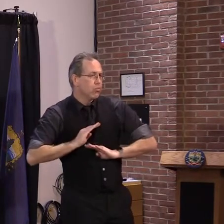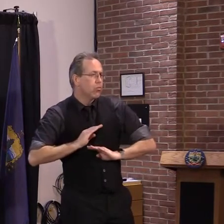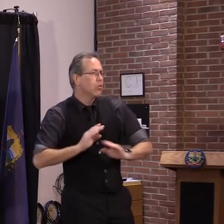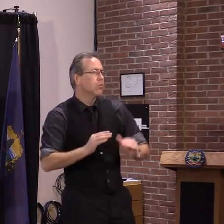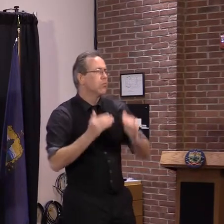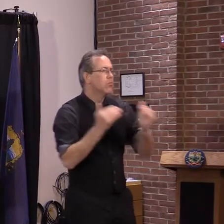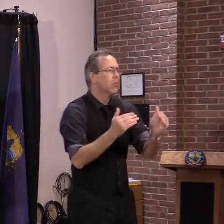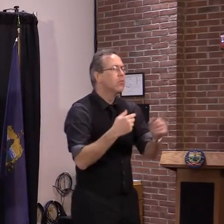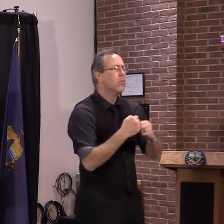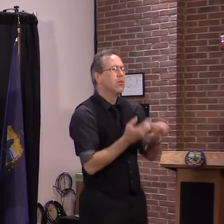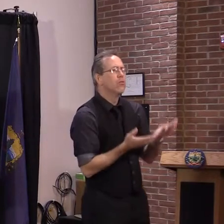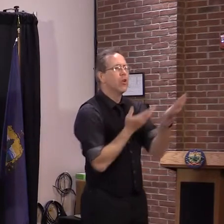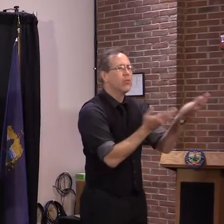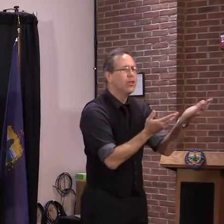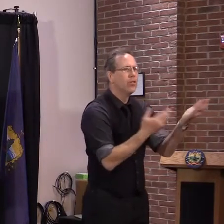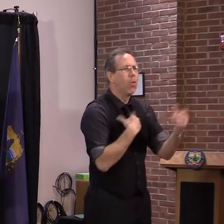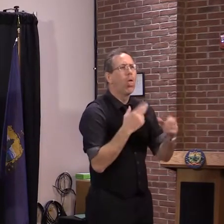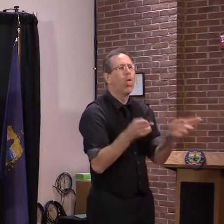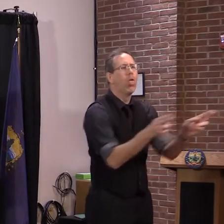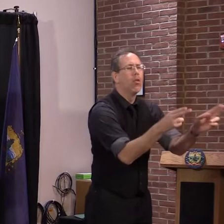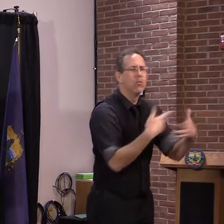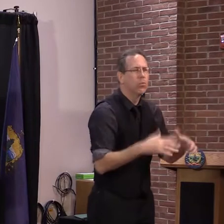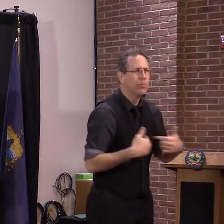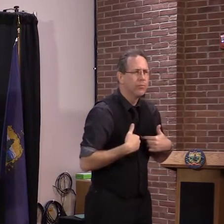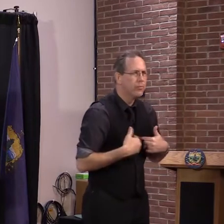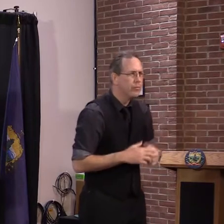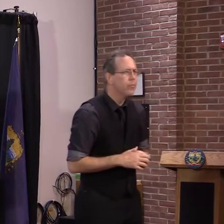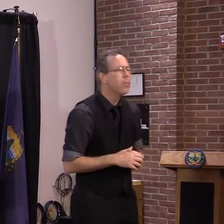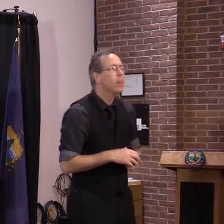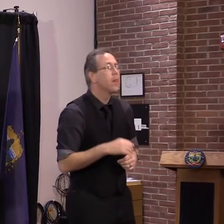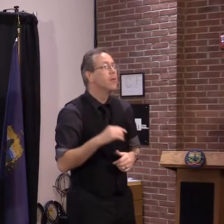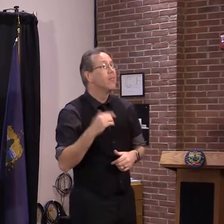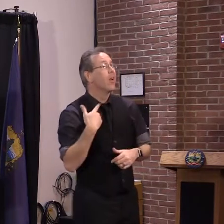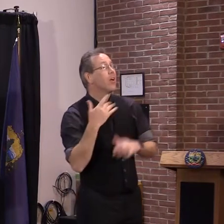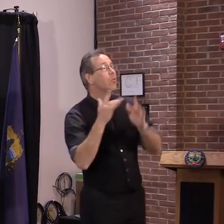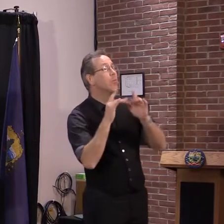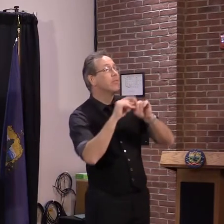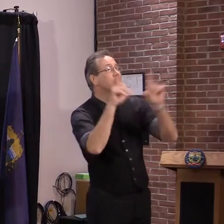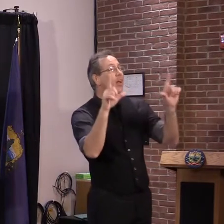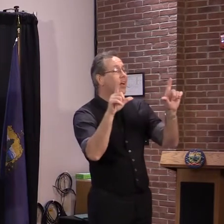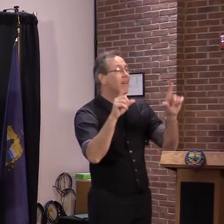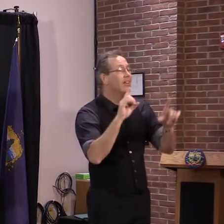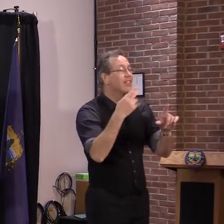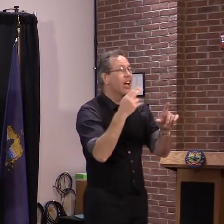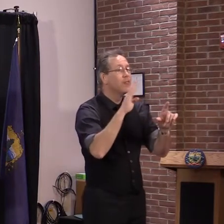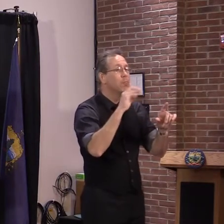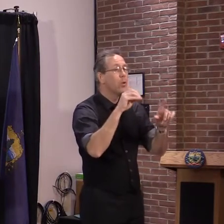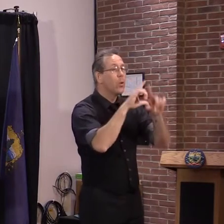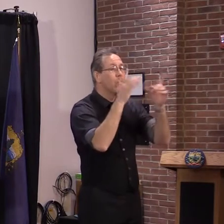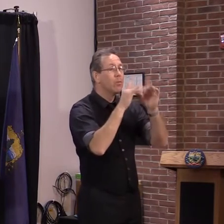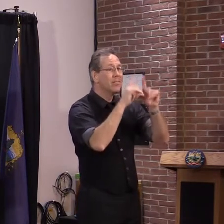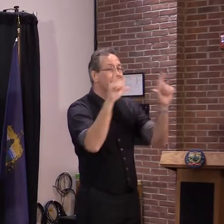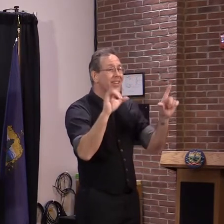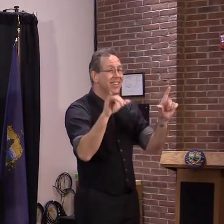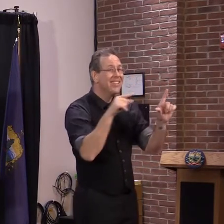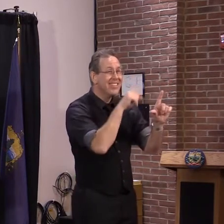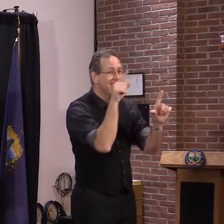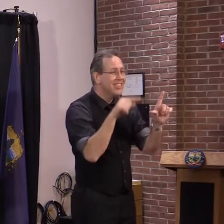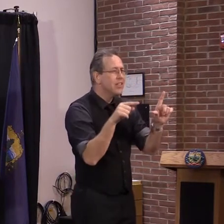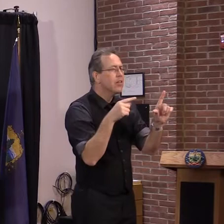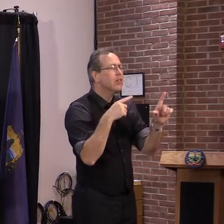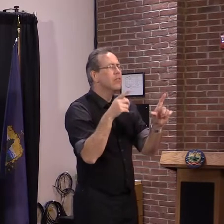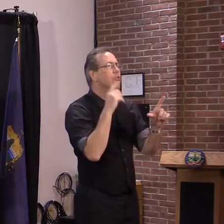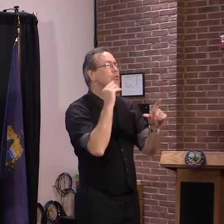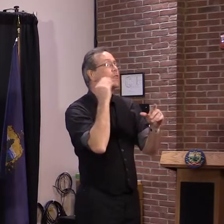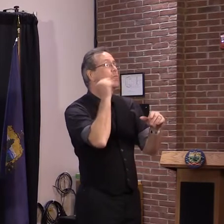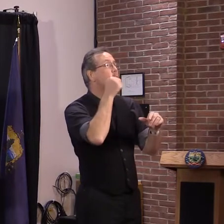Lastly, an update about our dashboards. First, you will see a change to our vaccine dashboard tomorrow,